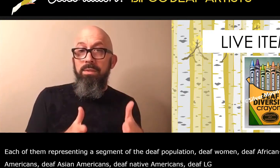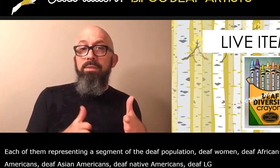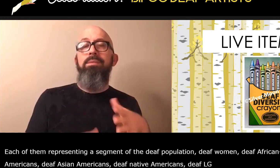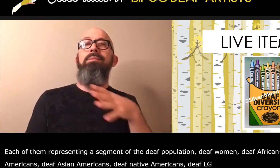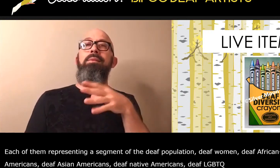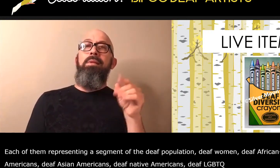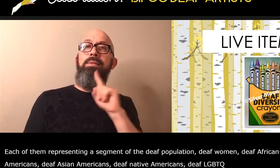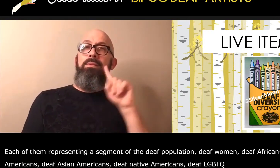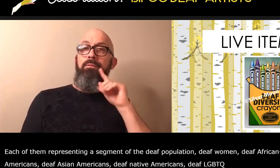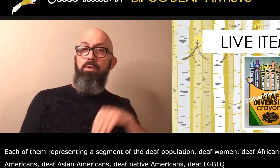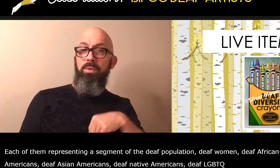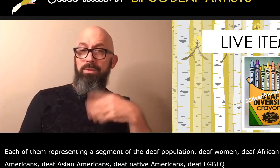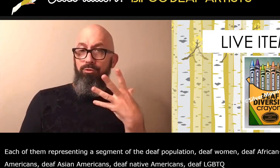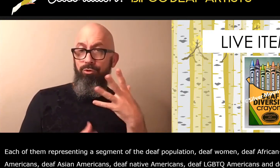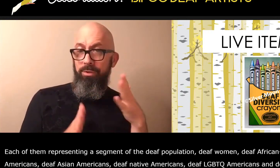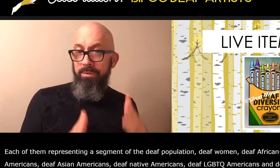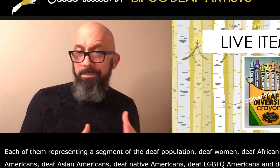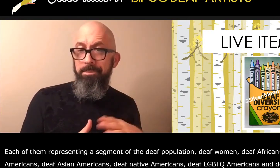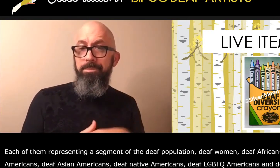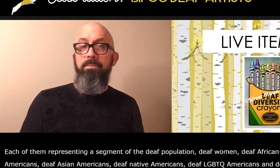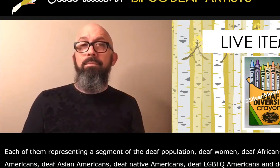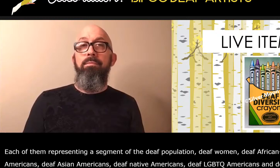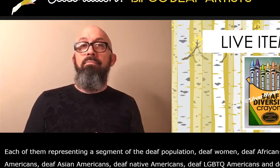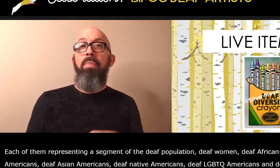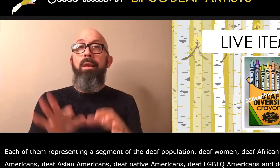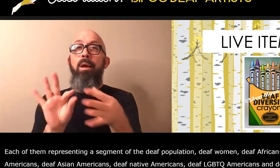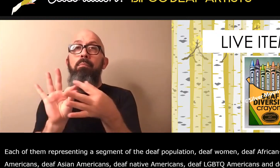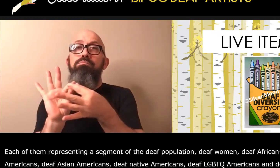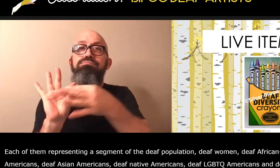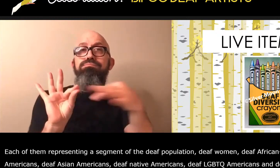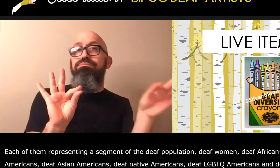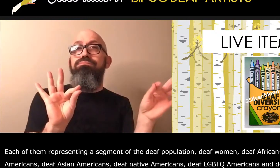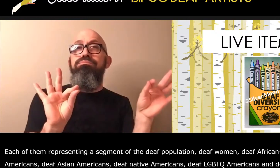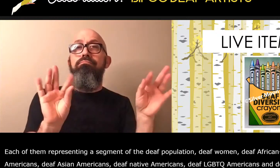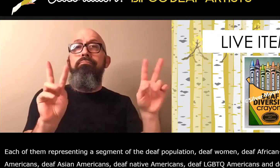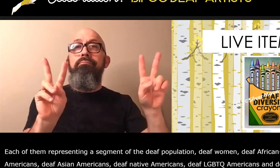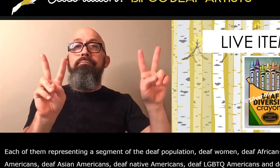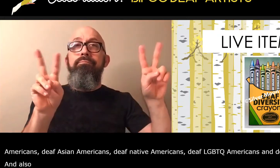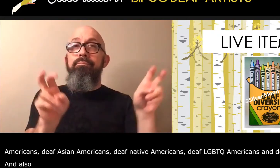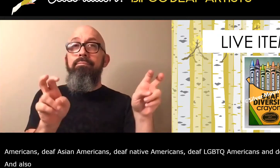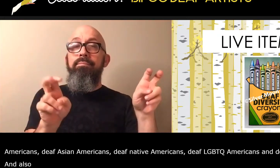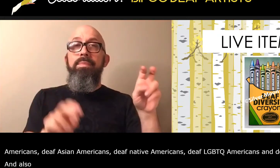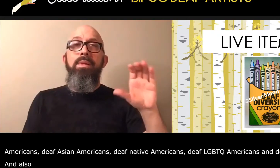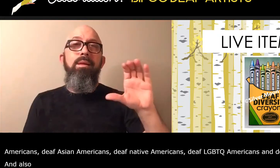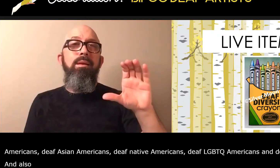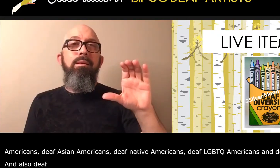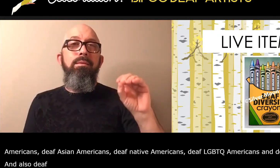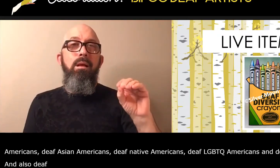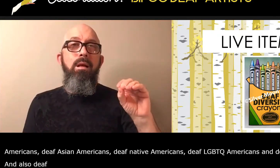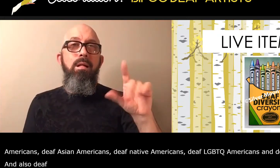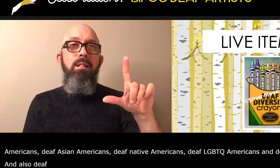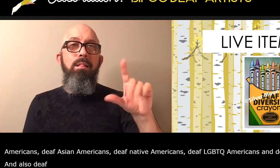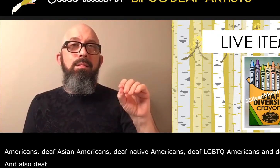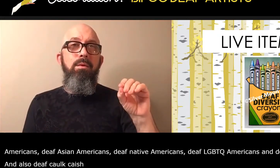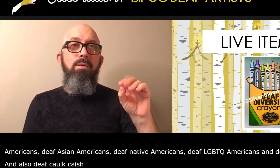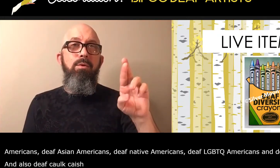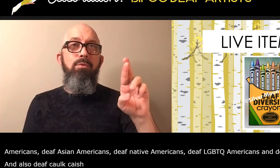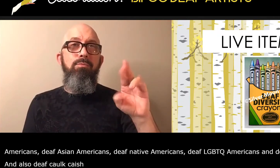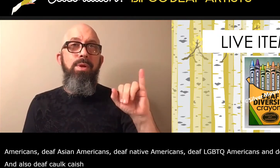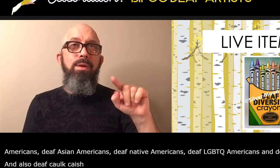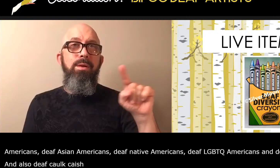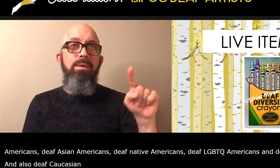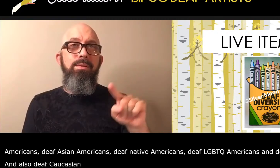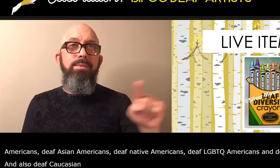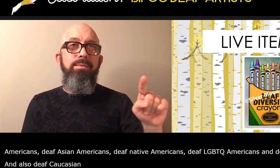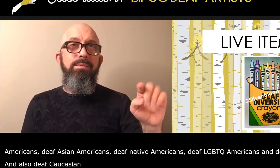deaf multi-Americans, and also deaf Caucasian Americans. The motto of this